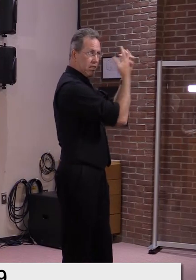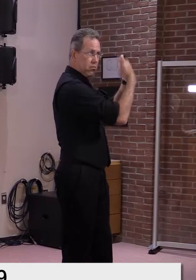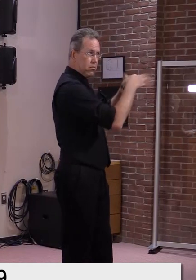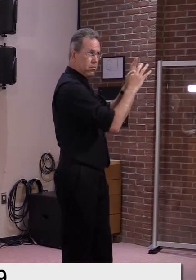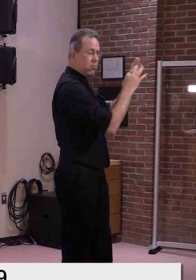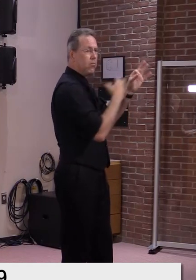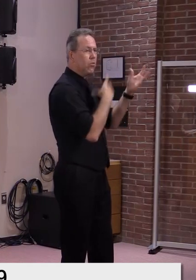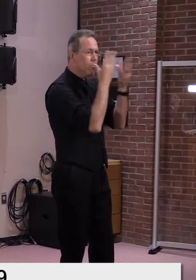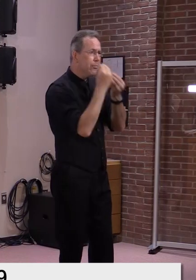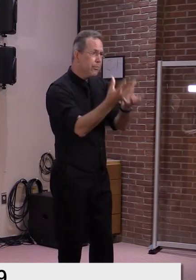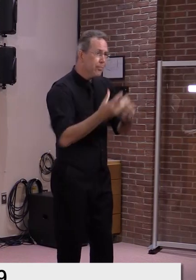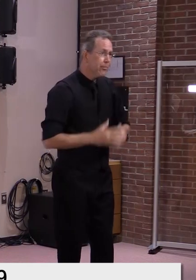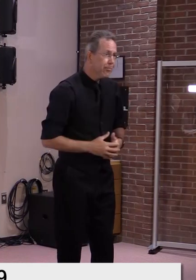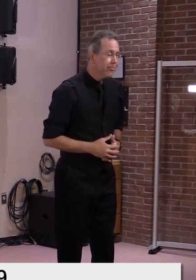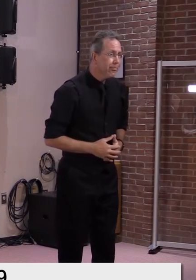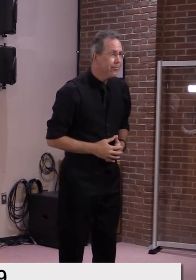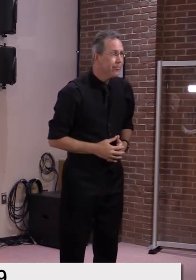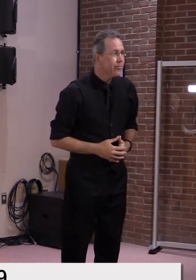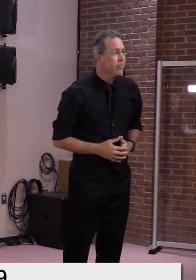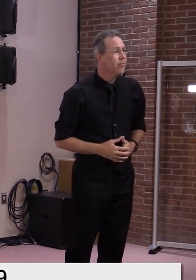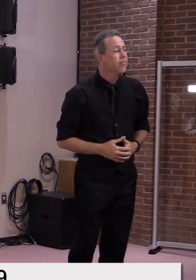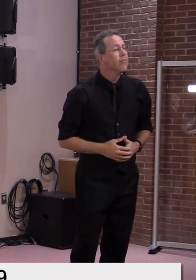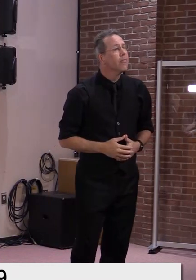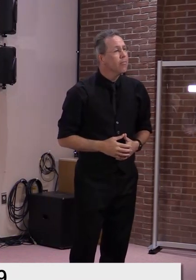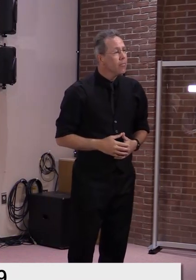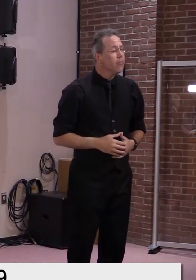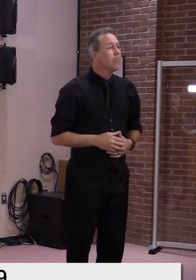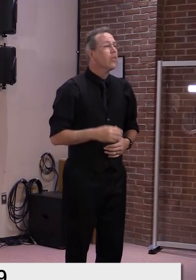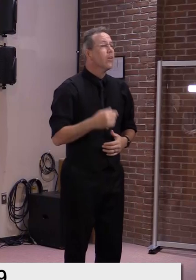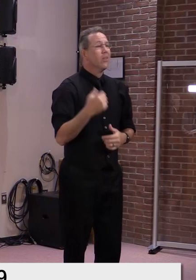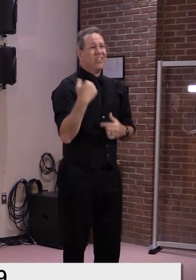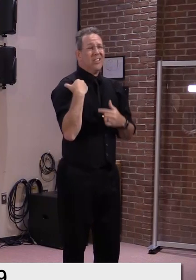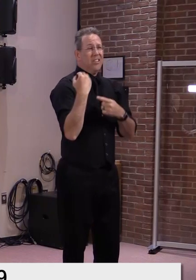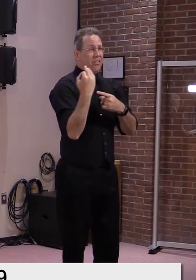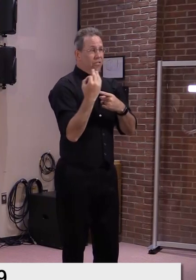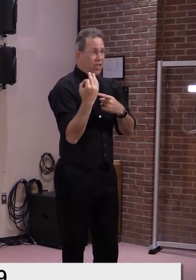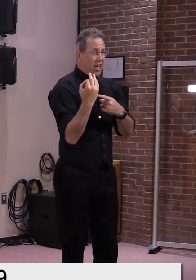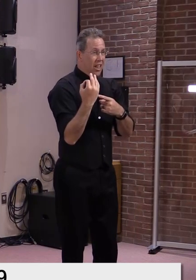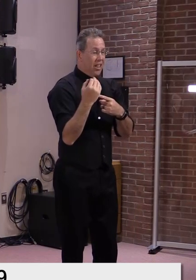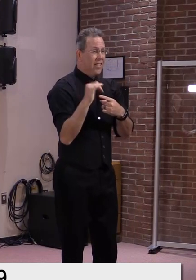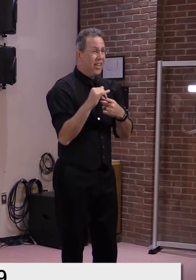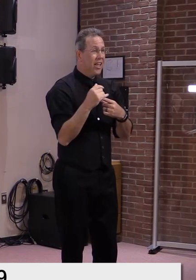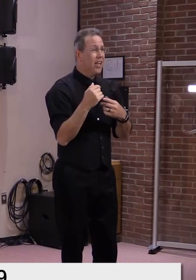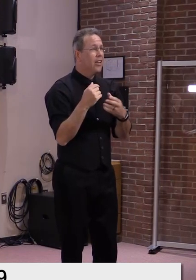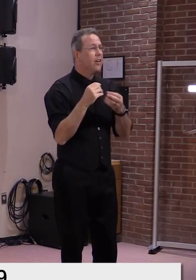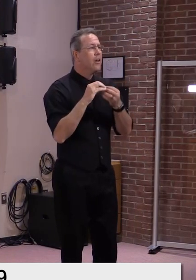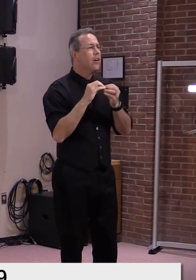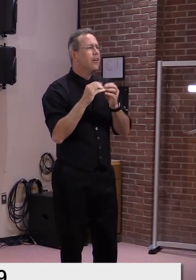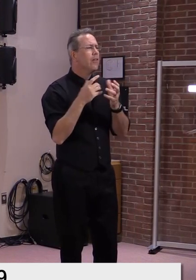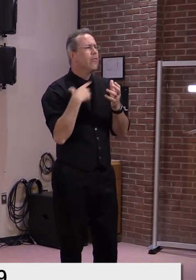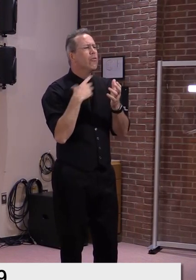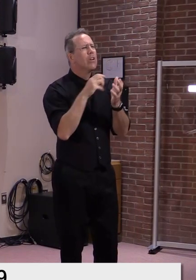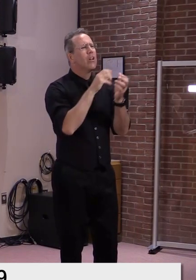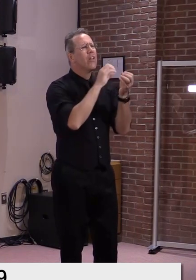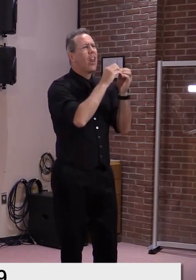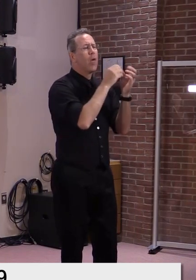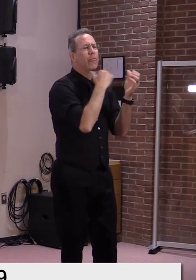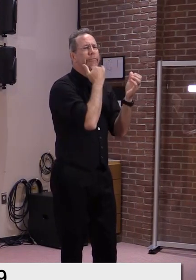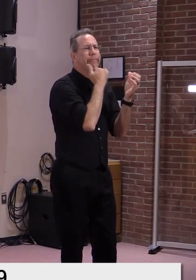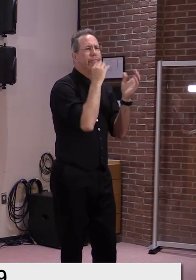Even with this adjustment, our goal from Friday has been reduced by approximately 10,000 Vermonters. This is